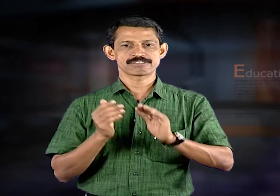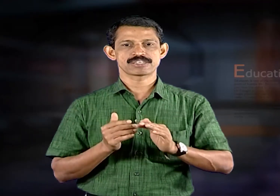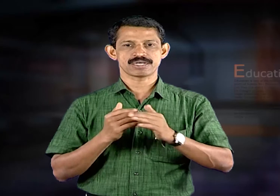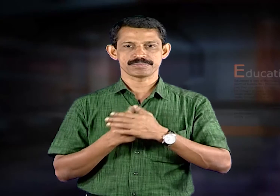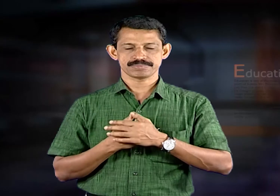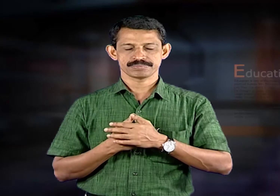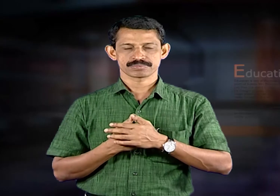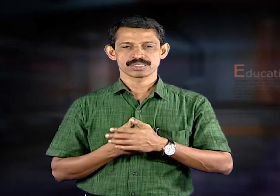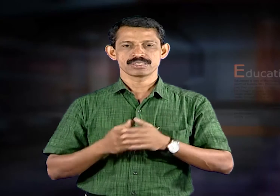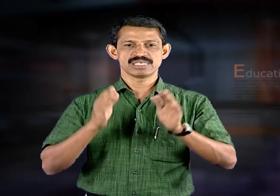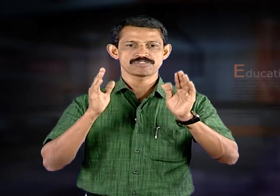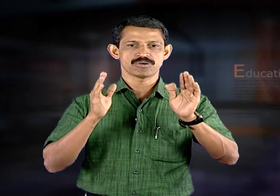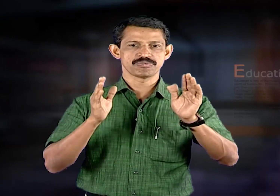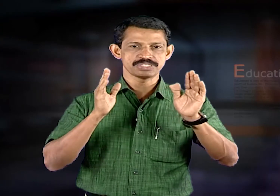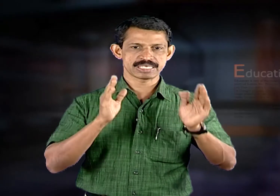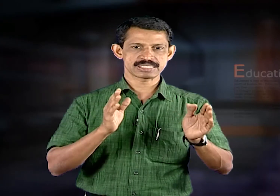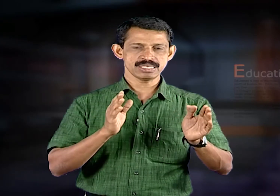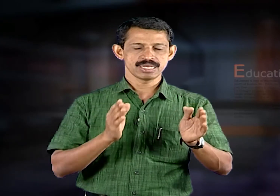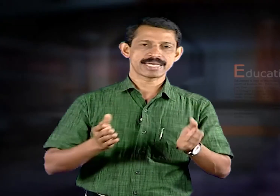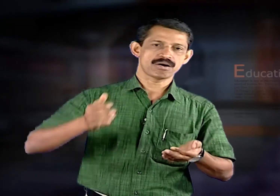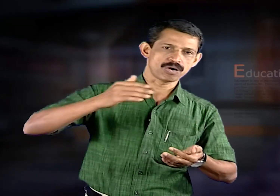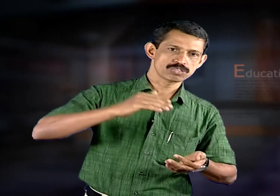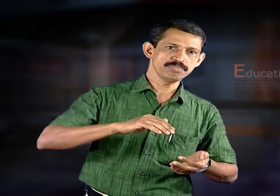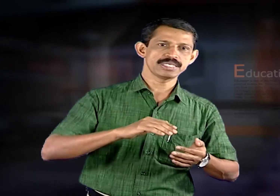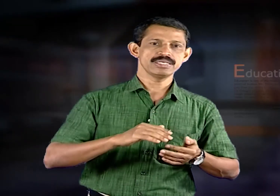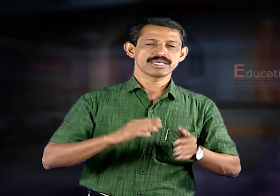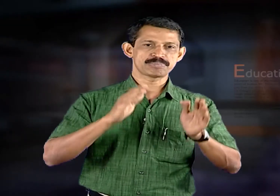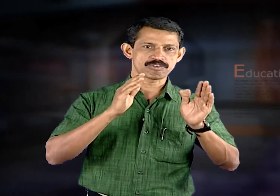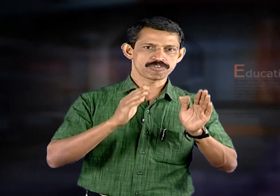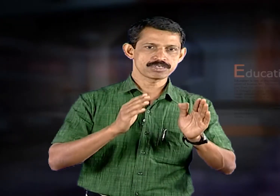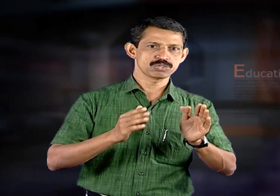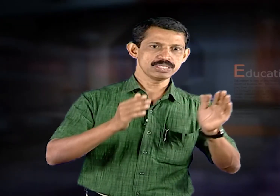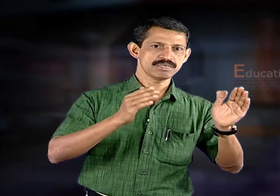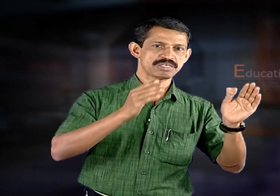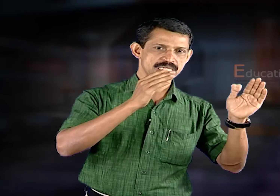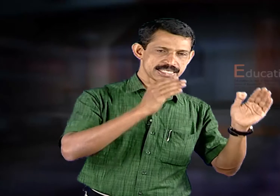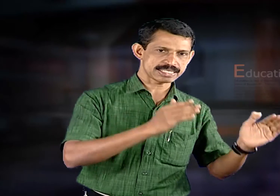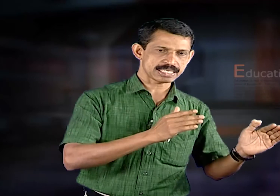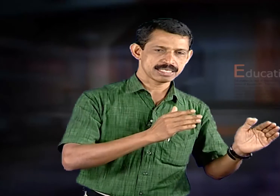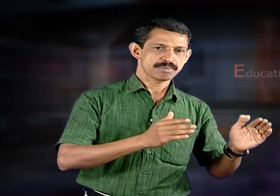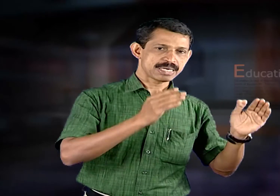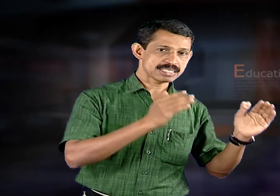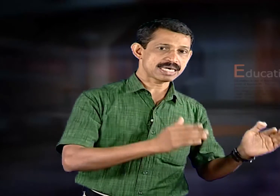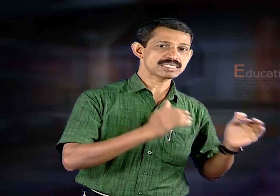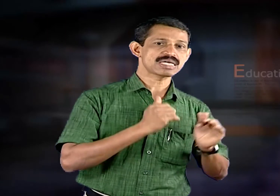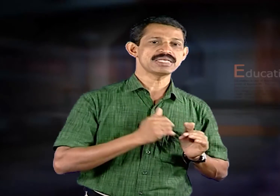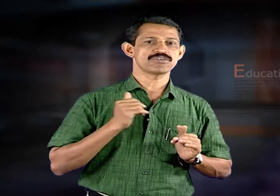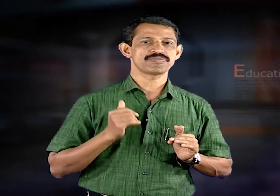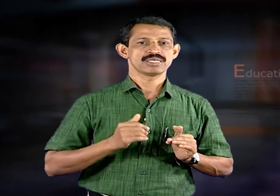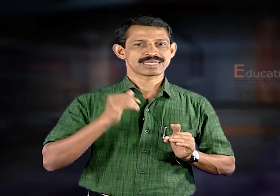etc. This form of education can also be a powerful tool in facilitating better understanding of